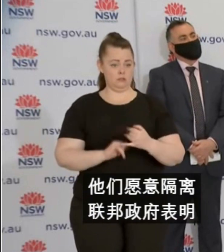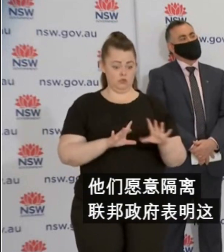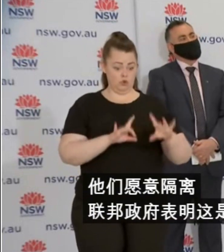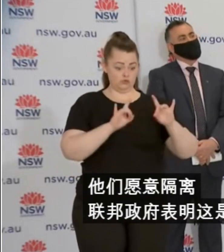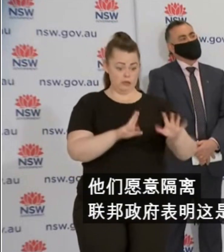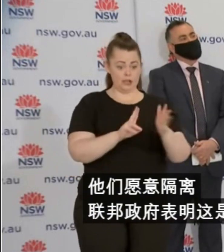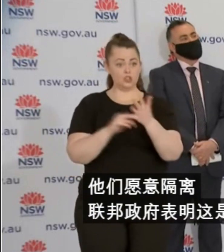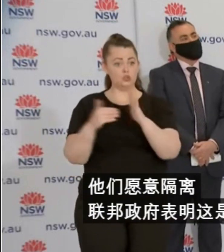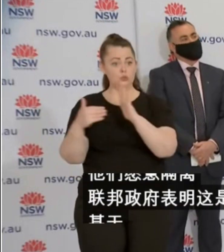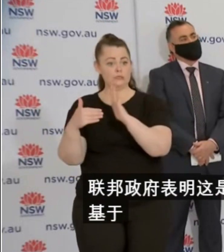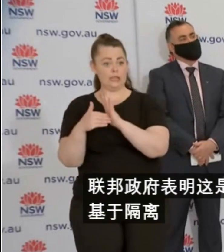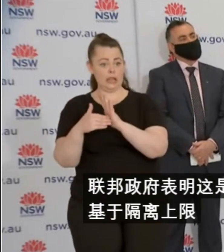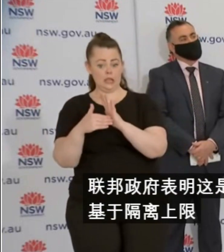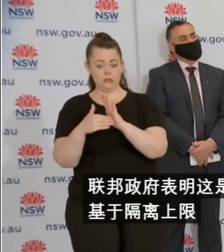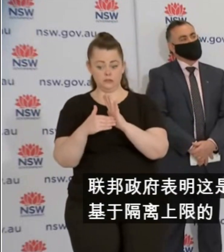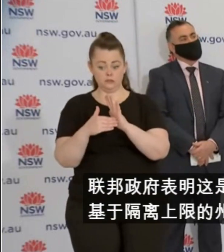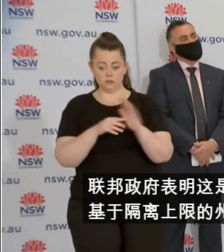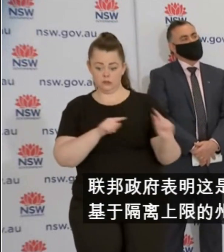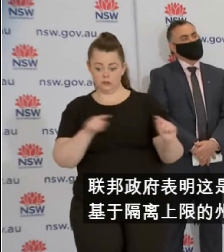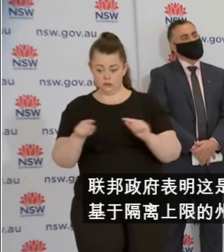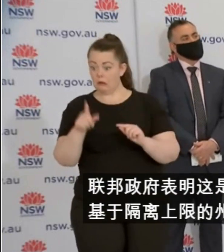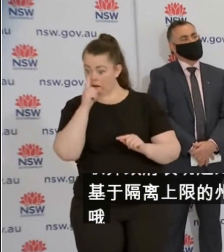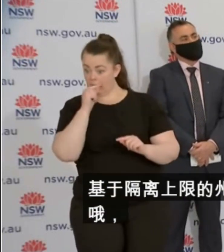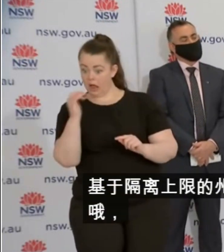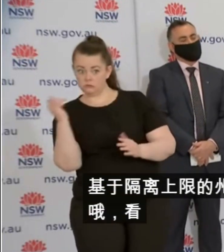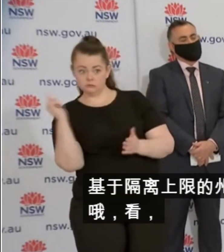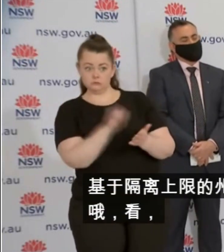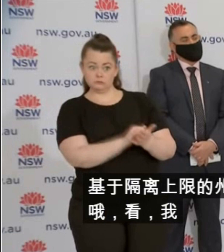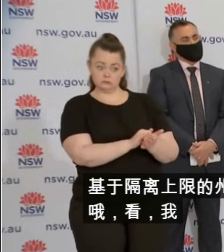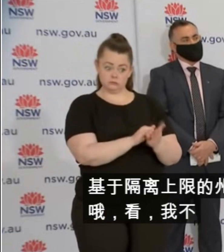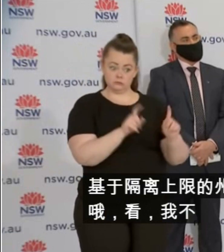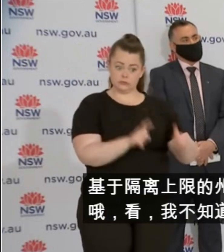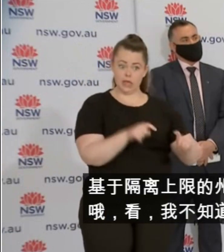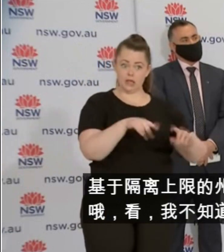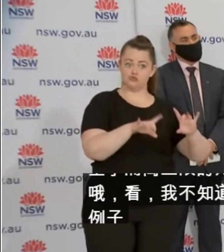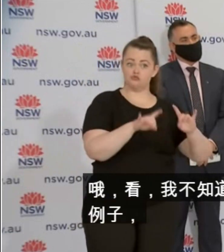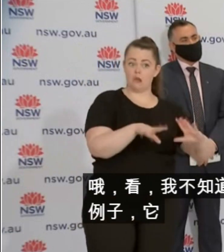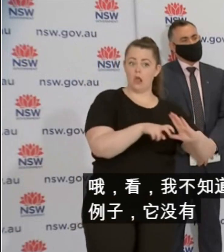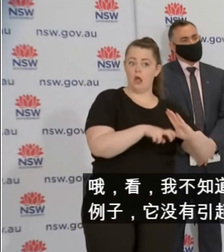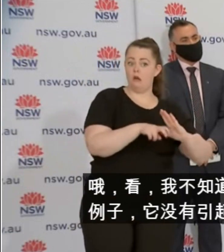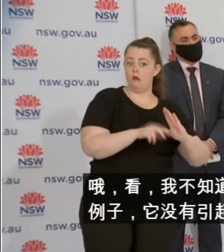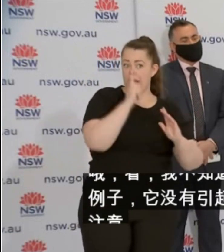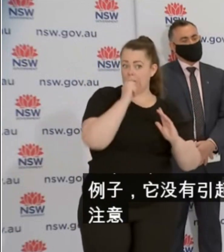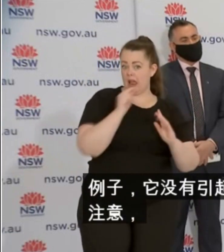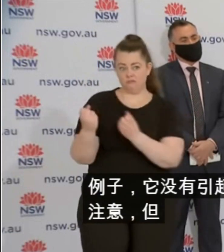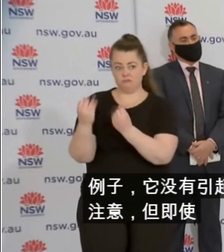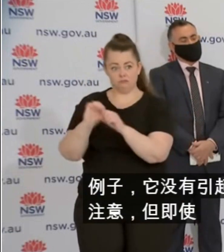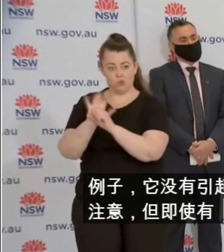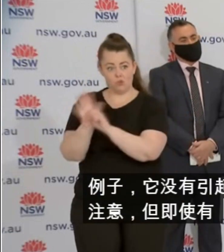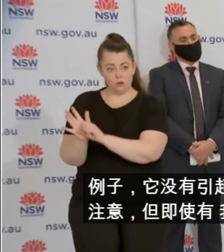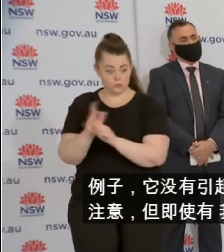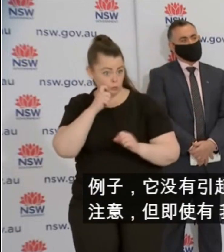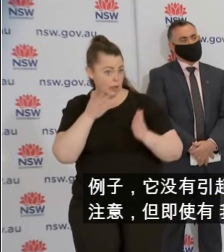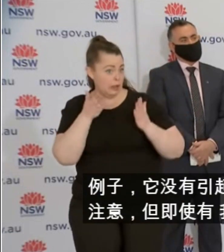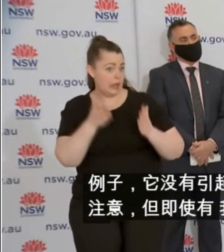government suggests it's a state issue based on quarantine caps. Is that the case? Oh, look, I don't know of that example. It hasn't been brought to my attention. But even